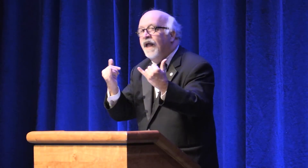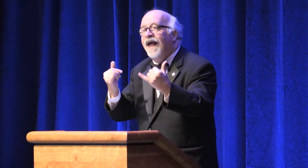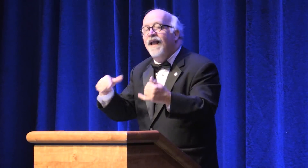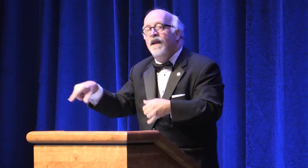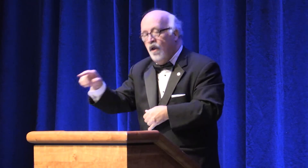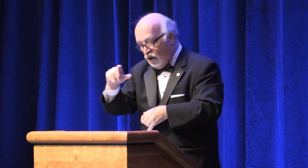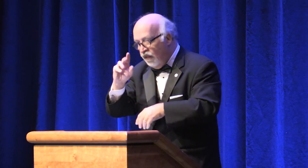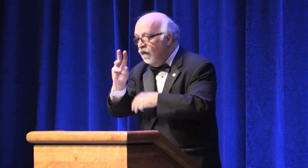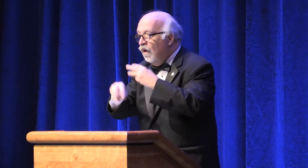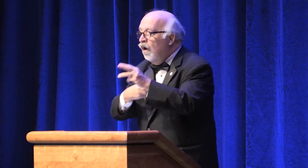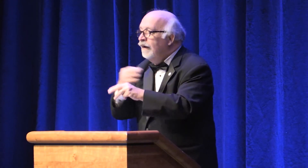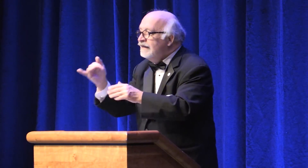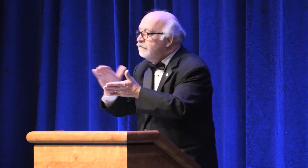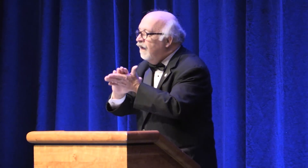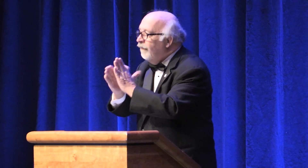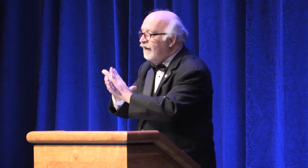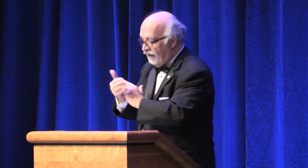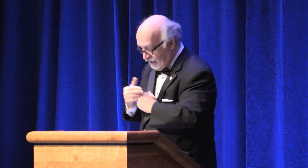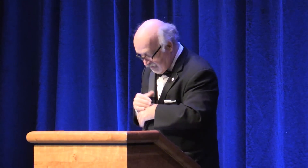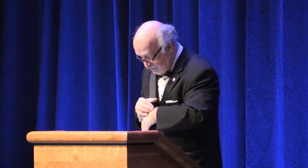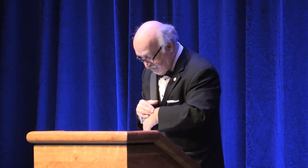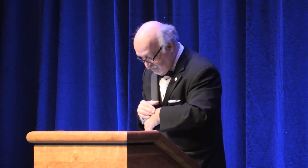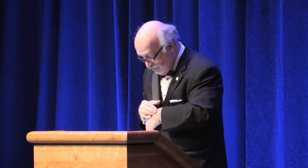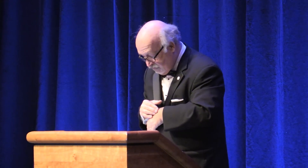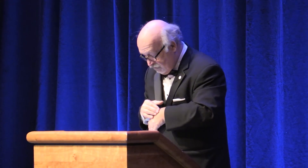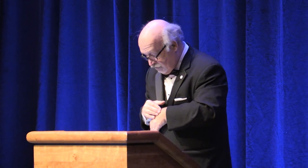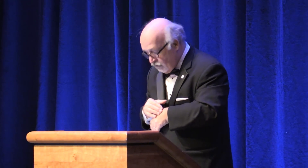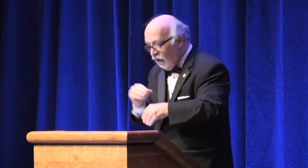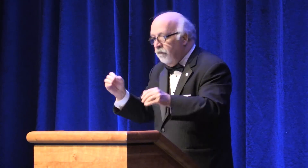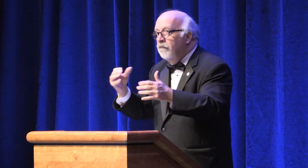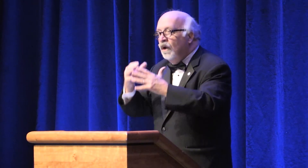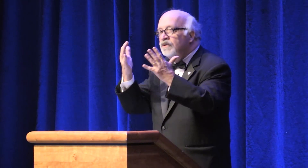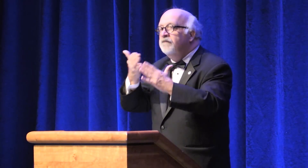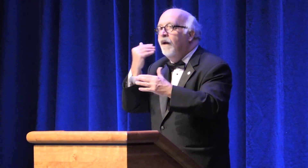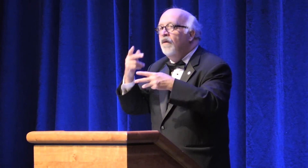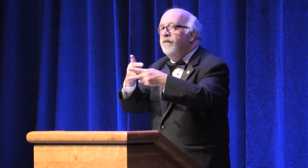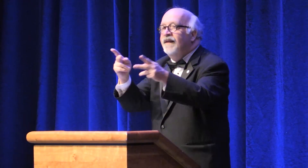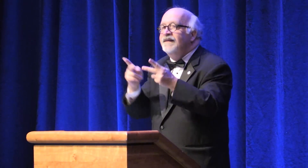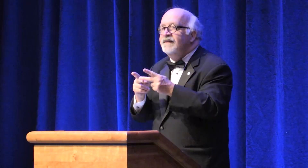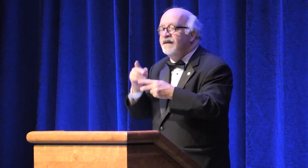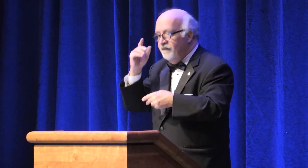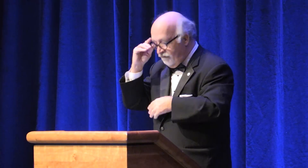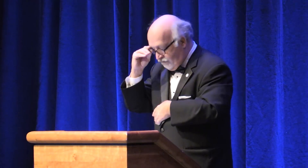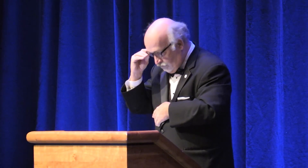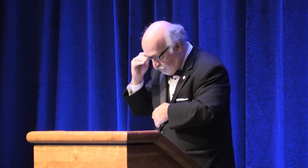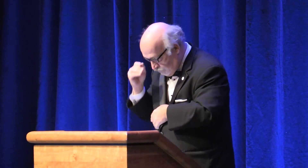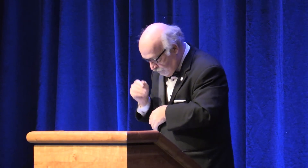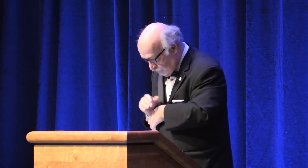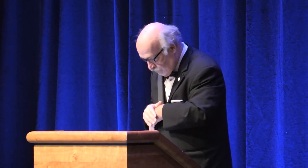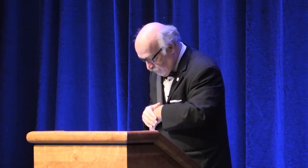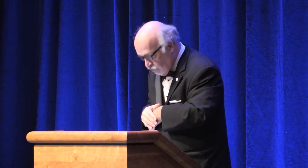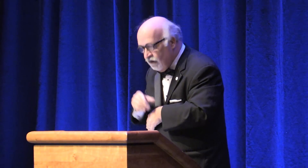optimism, today the world has become a much better place for us all.